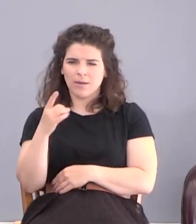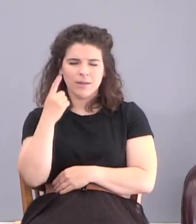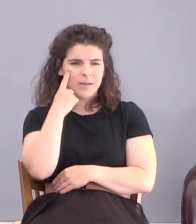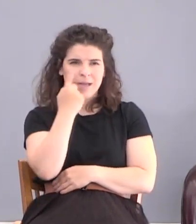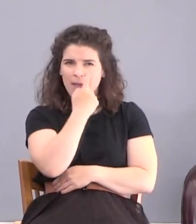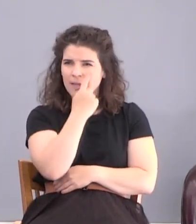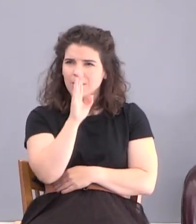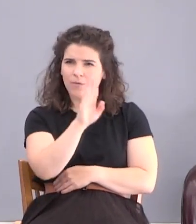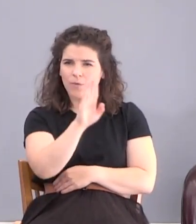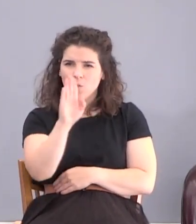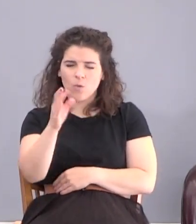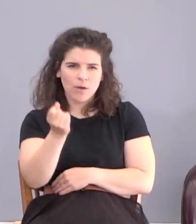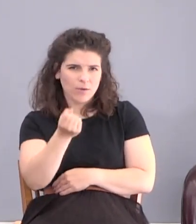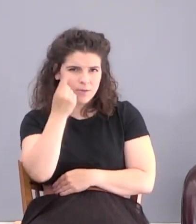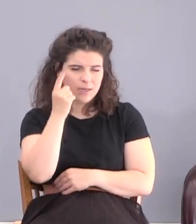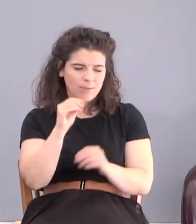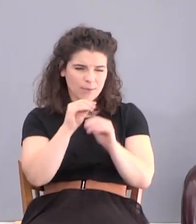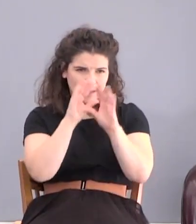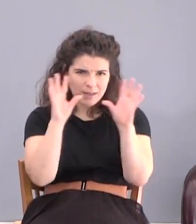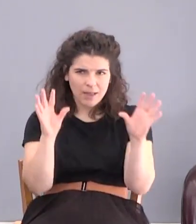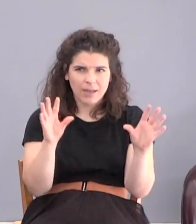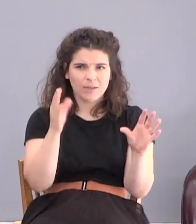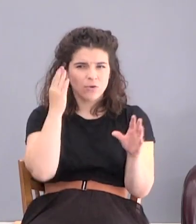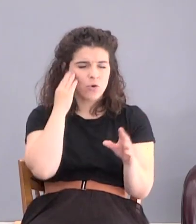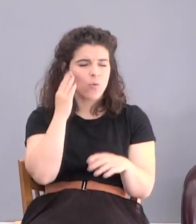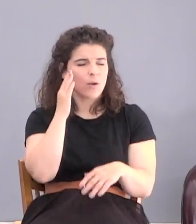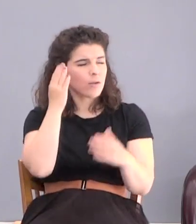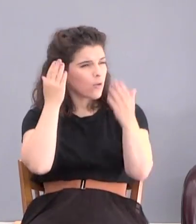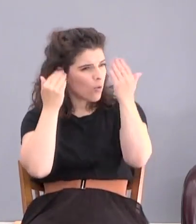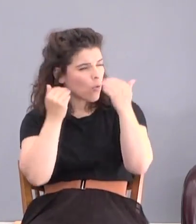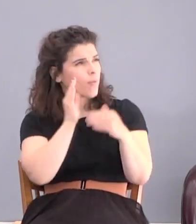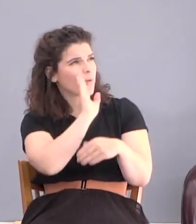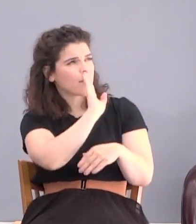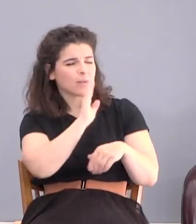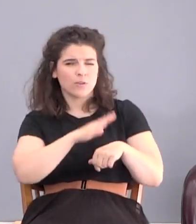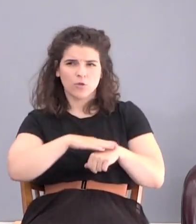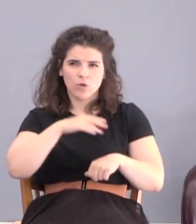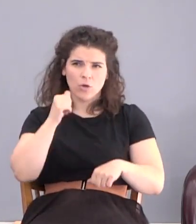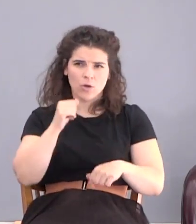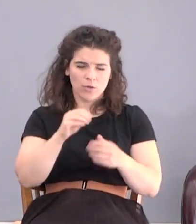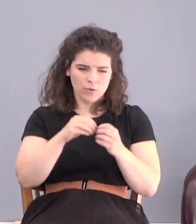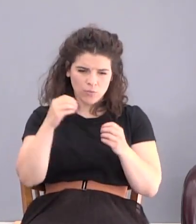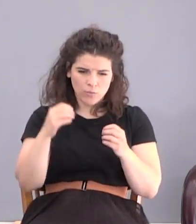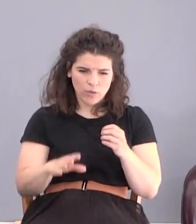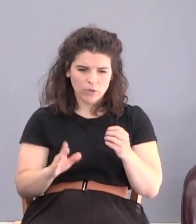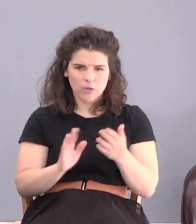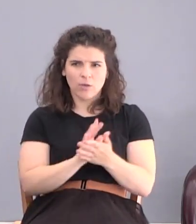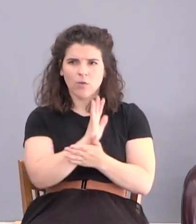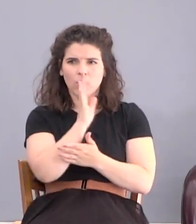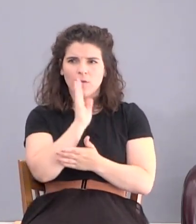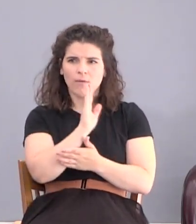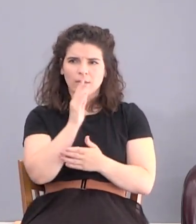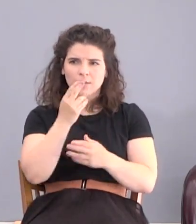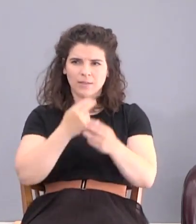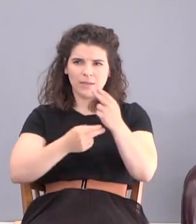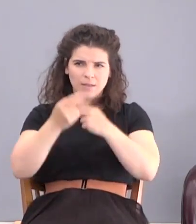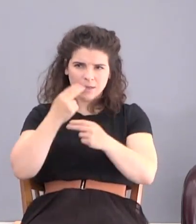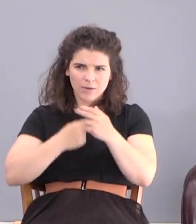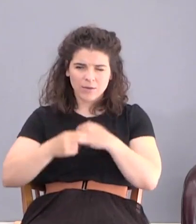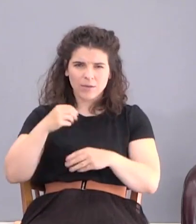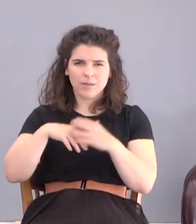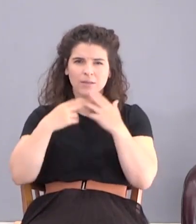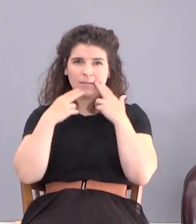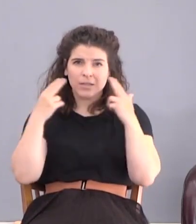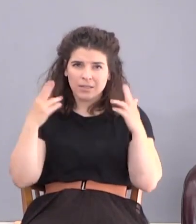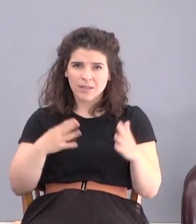being enlightened, that ye may know what is the hope of his calling and what the riches of the glory of his inheritance in the saints. We're